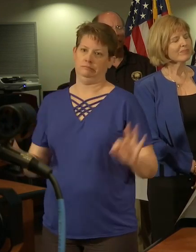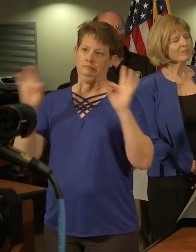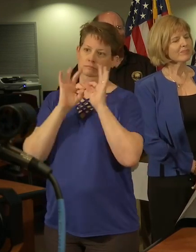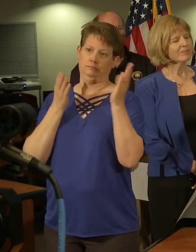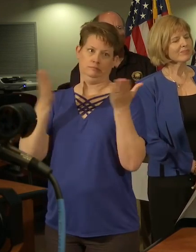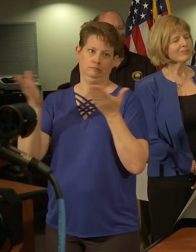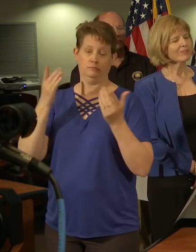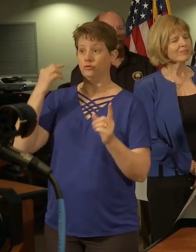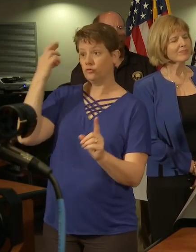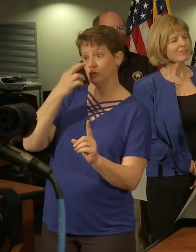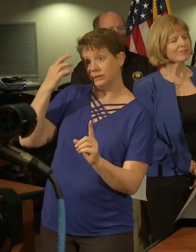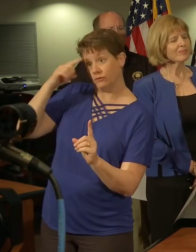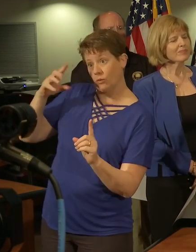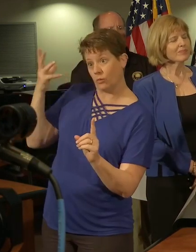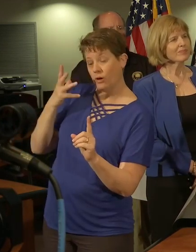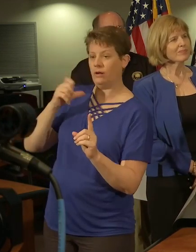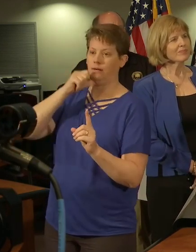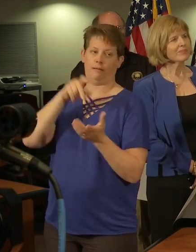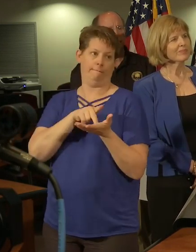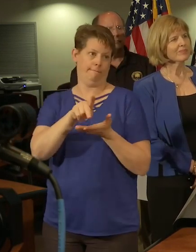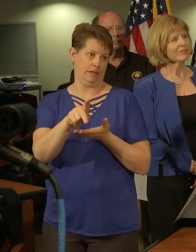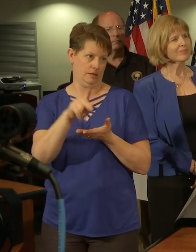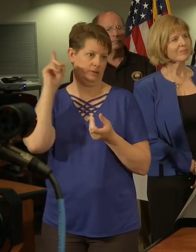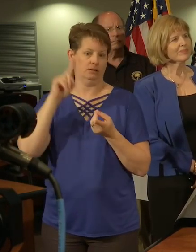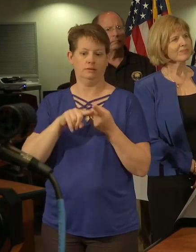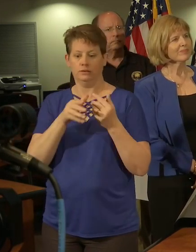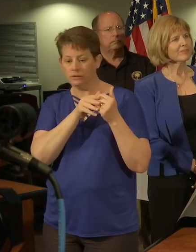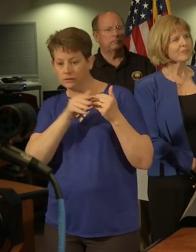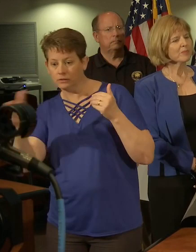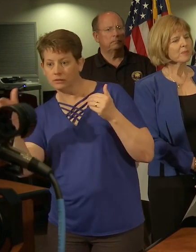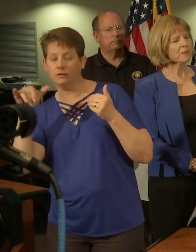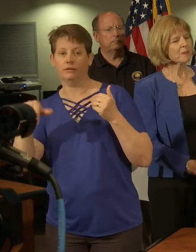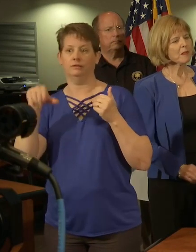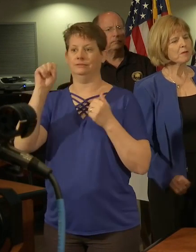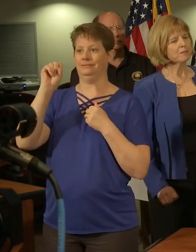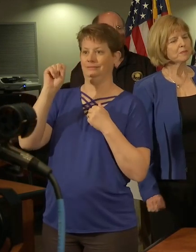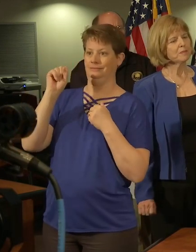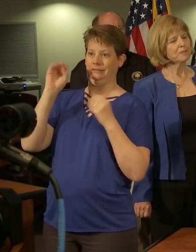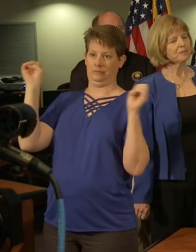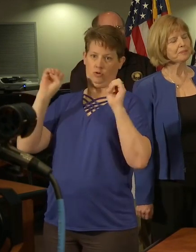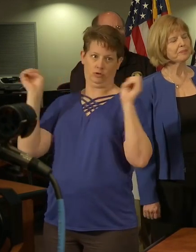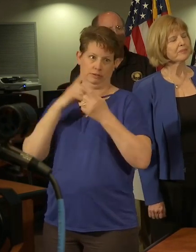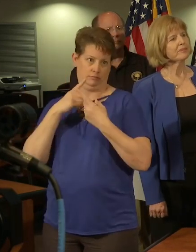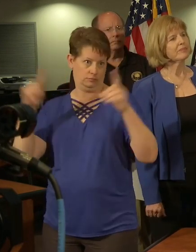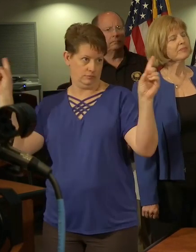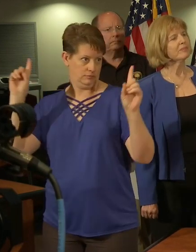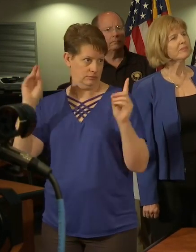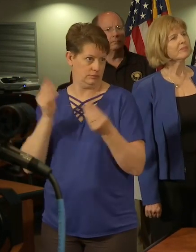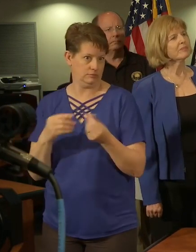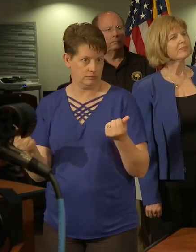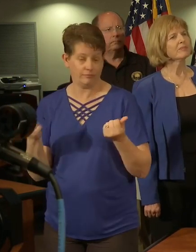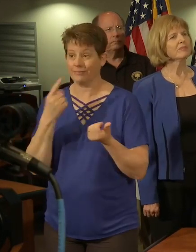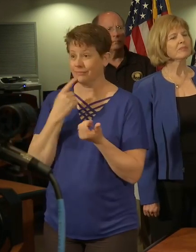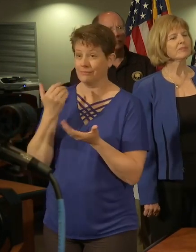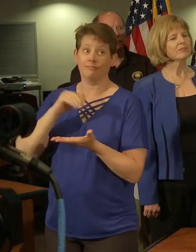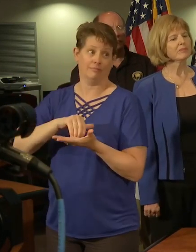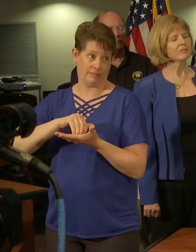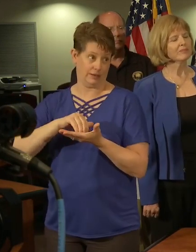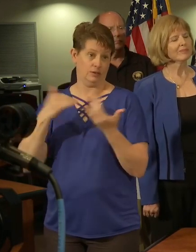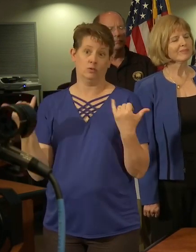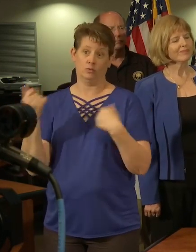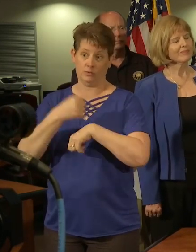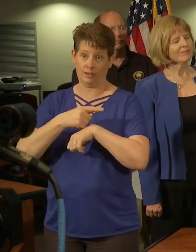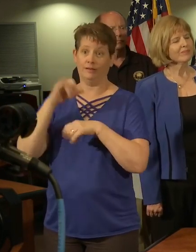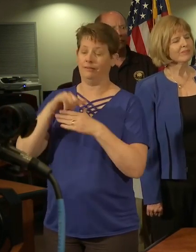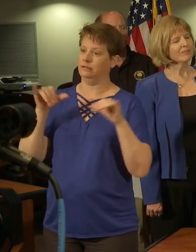for non-payment for the duration of the current state of emergency. I repeat that request